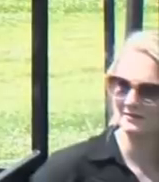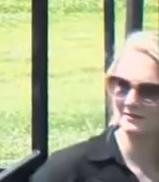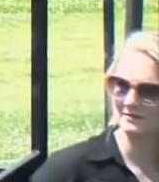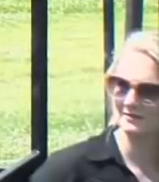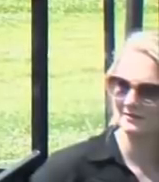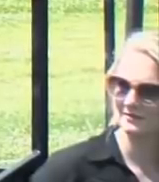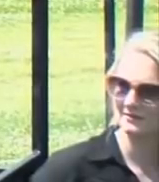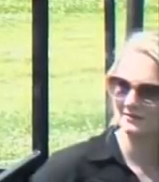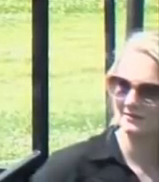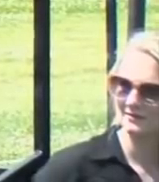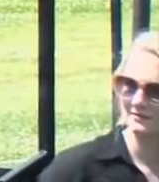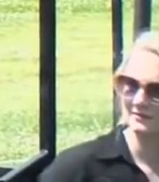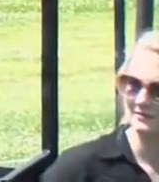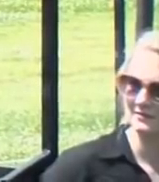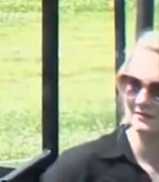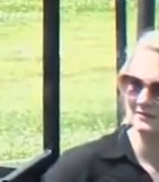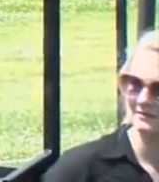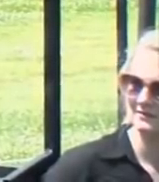Matthew Bolander,